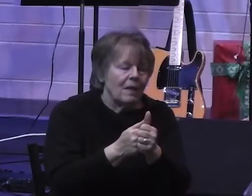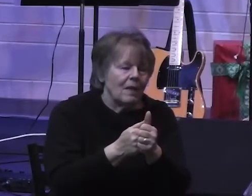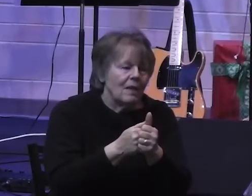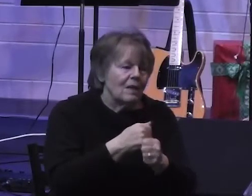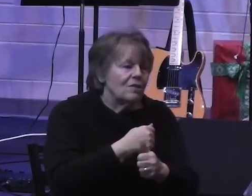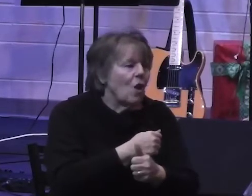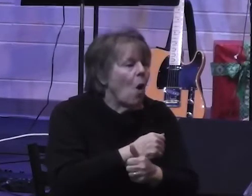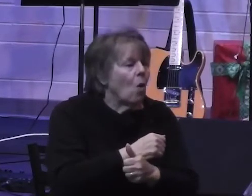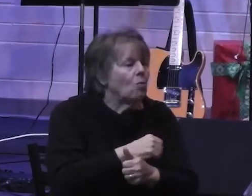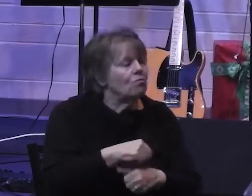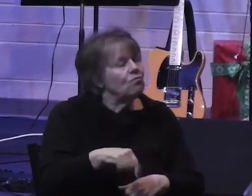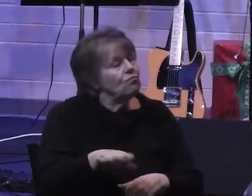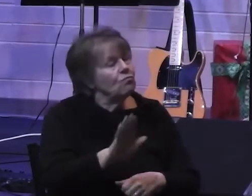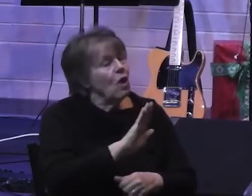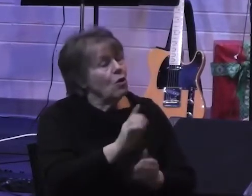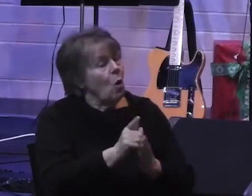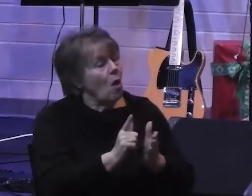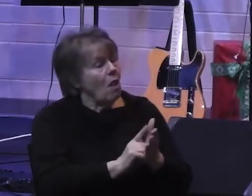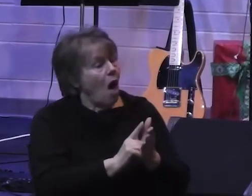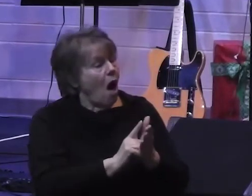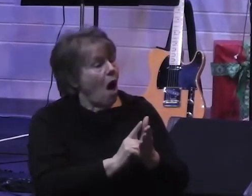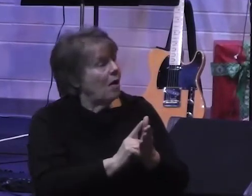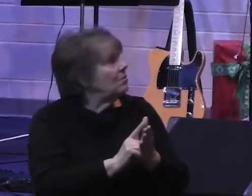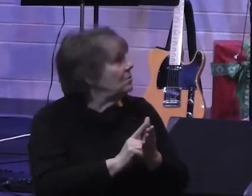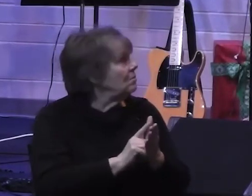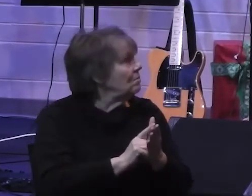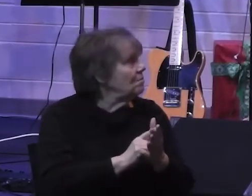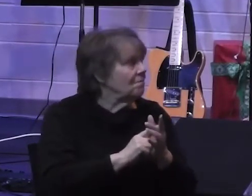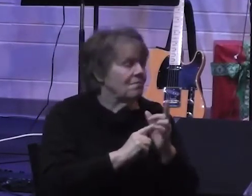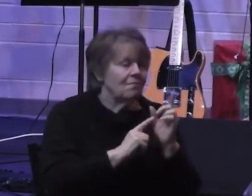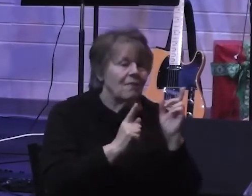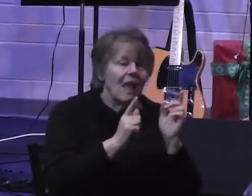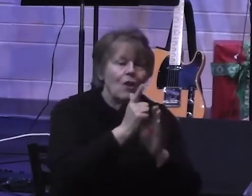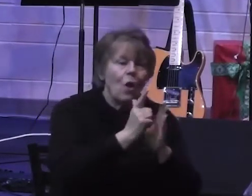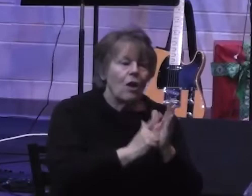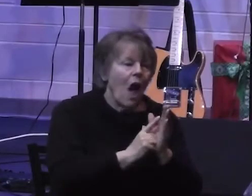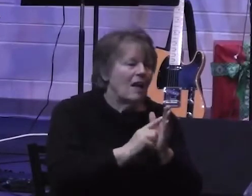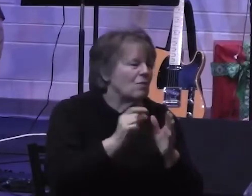Is the law you're living by going to look kind of like this?